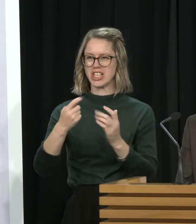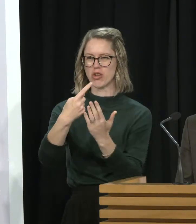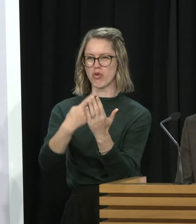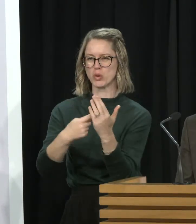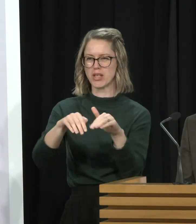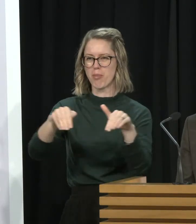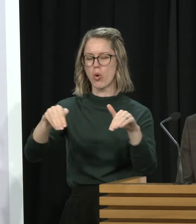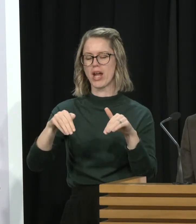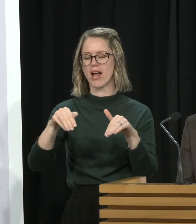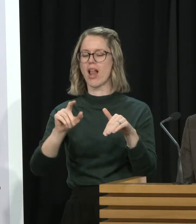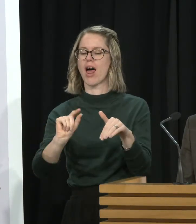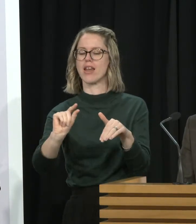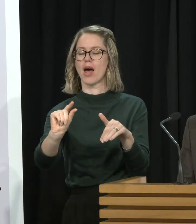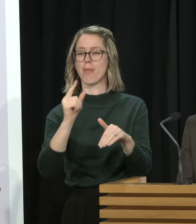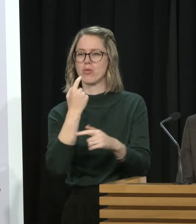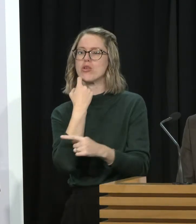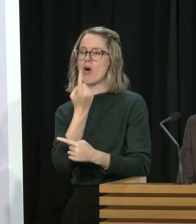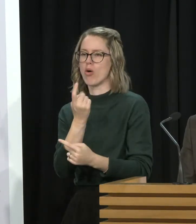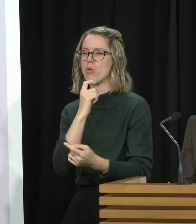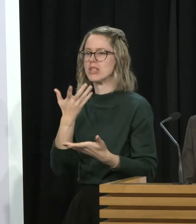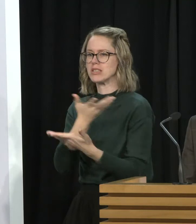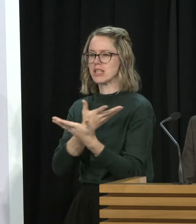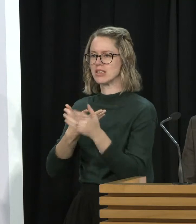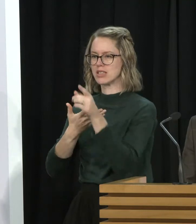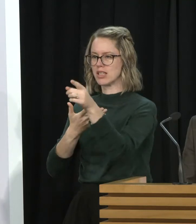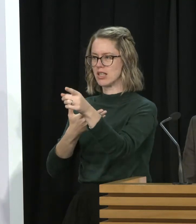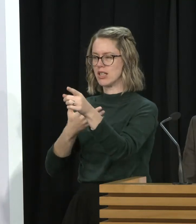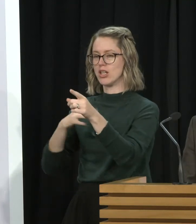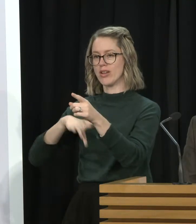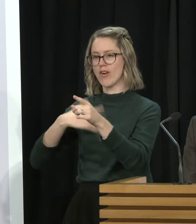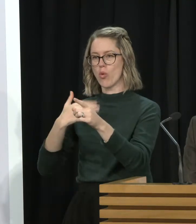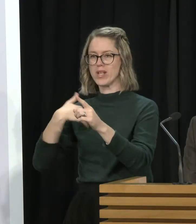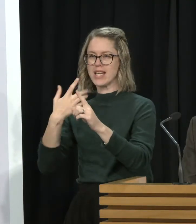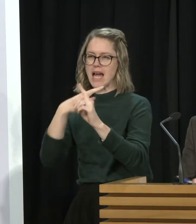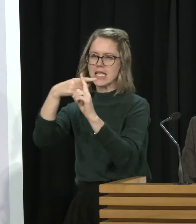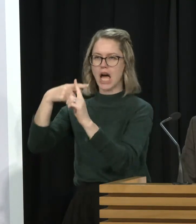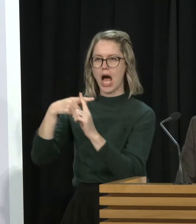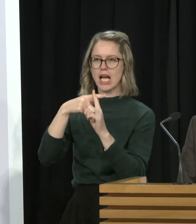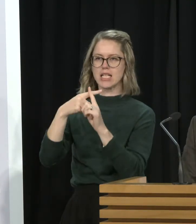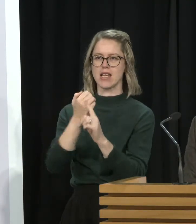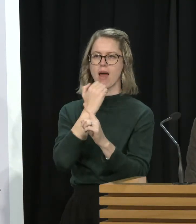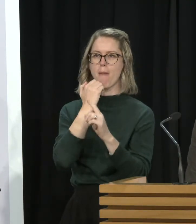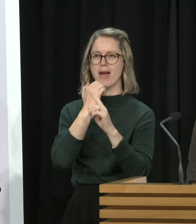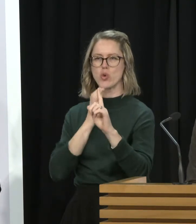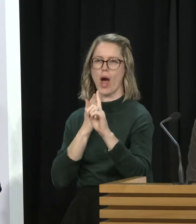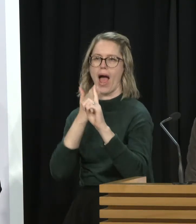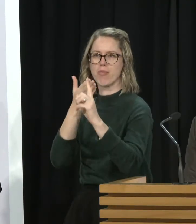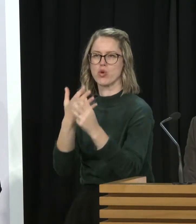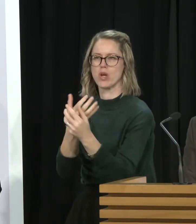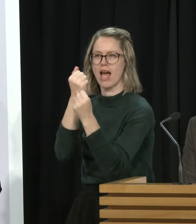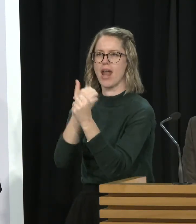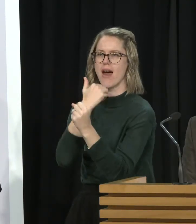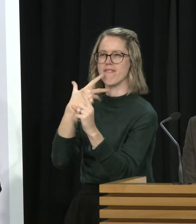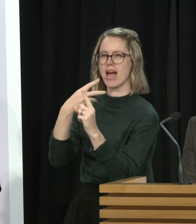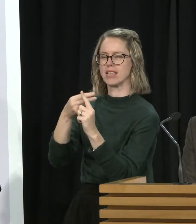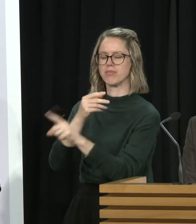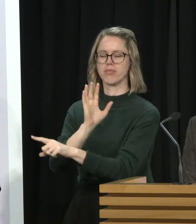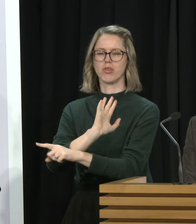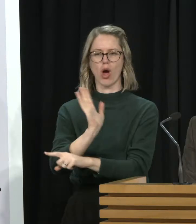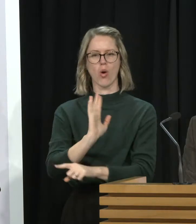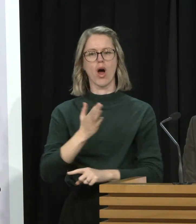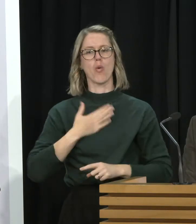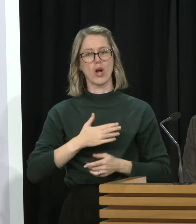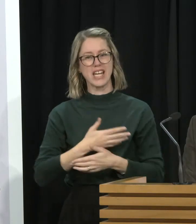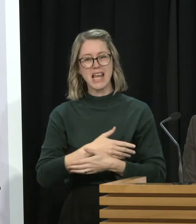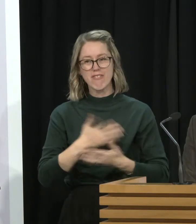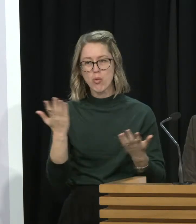be talking more about that tomorrow. Do you support the idea of a vaccine target? Do we need to have one? No, I don't. I'm not willing to settle for anything other than everybody